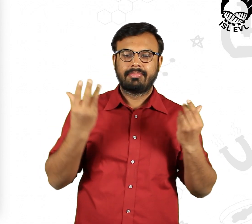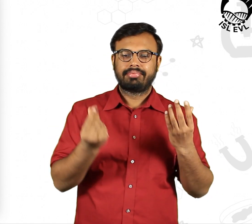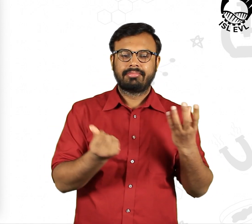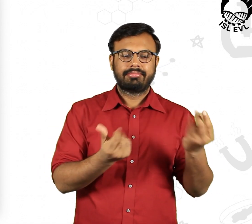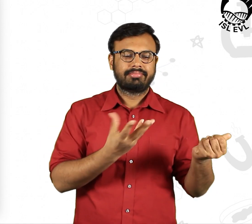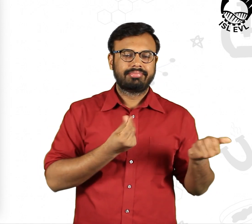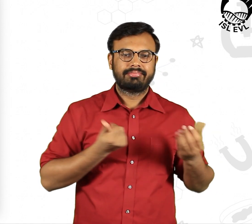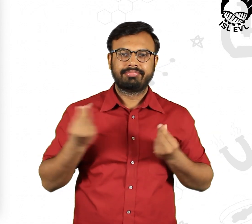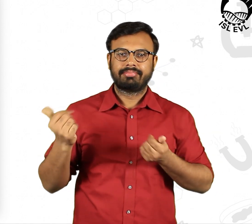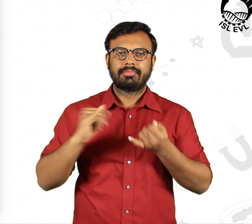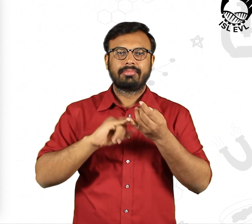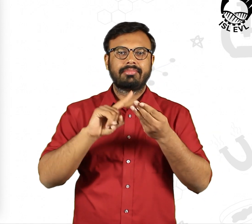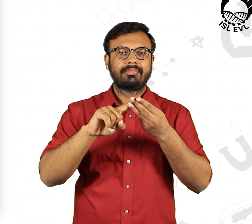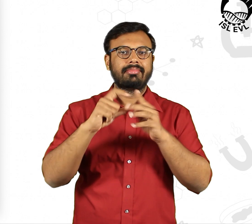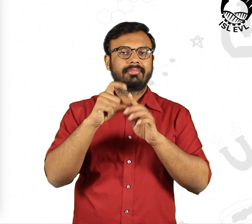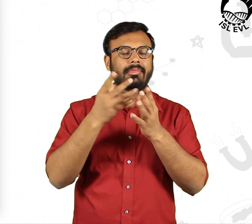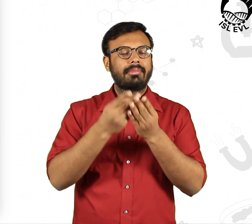in fragments.